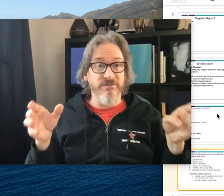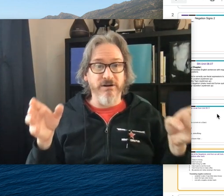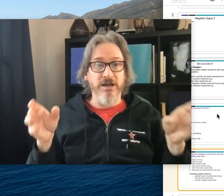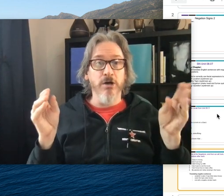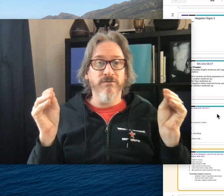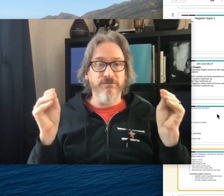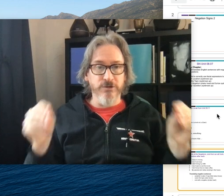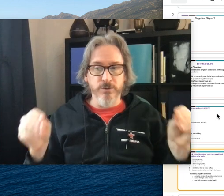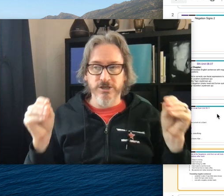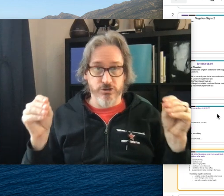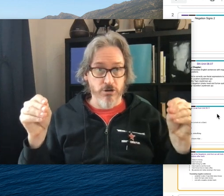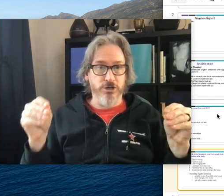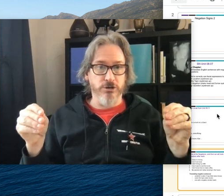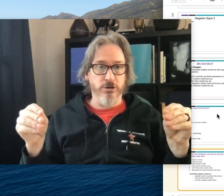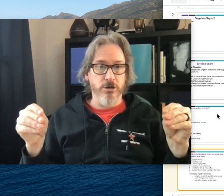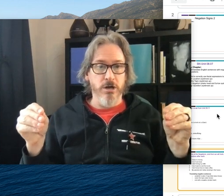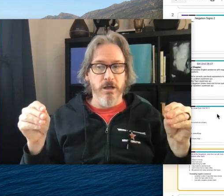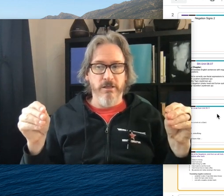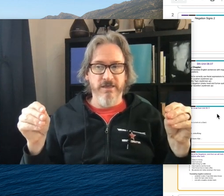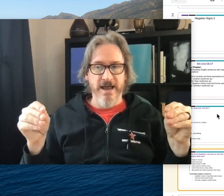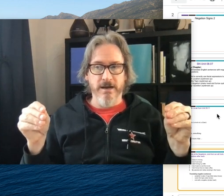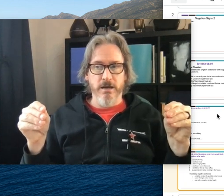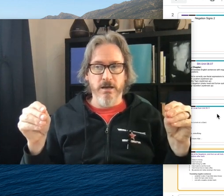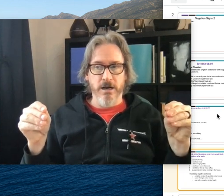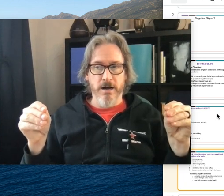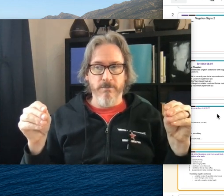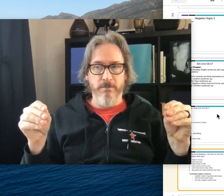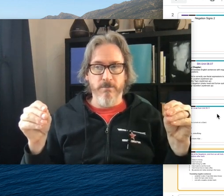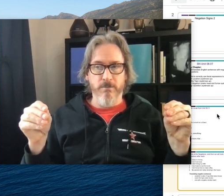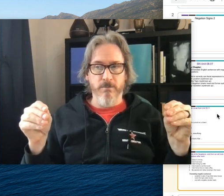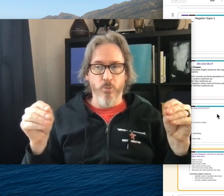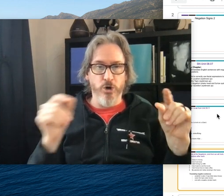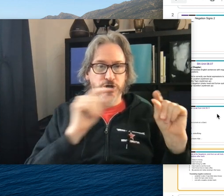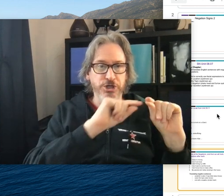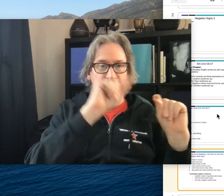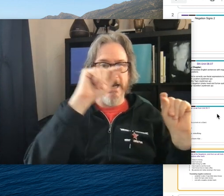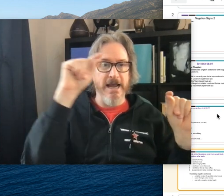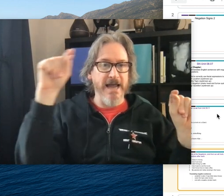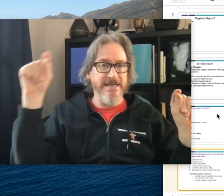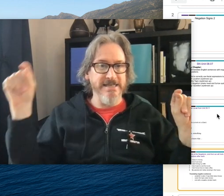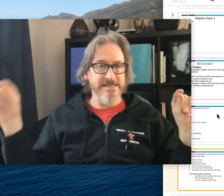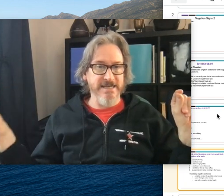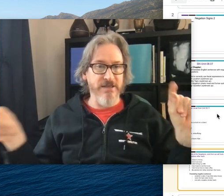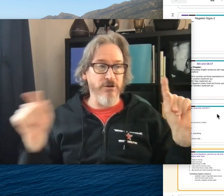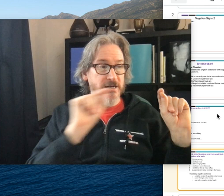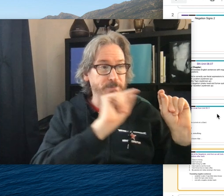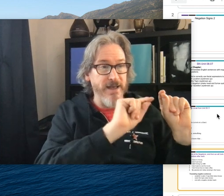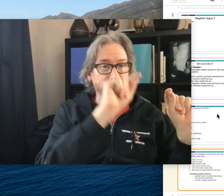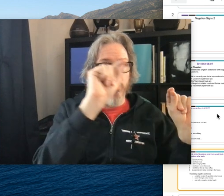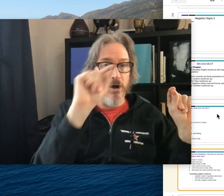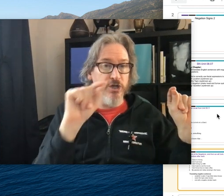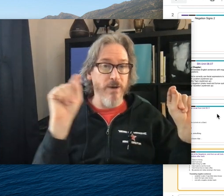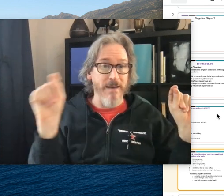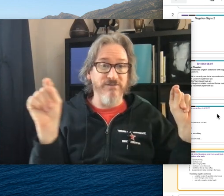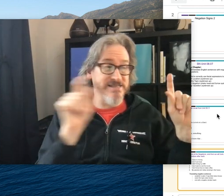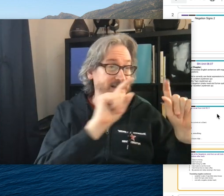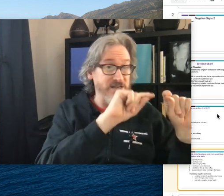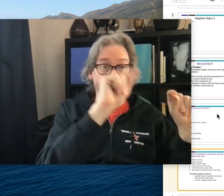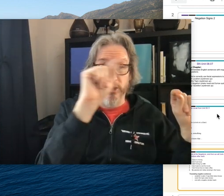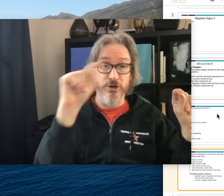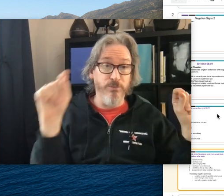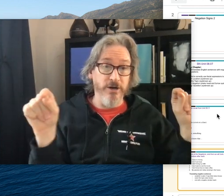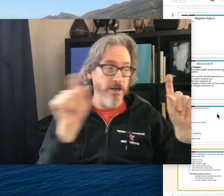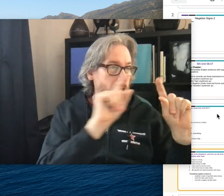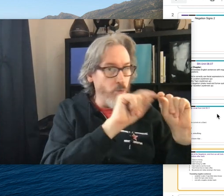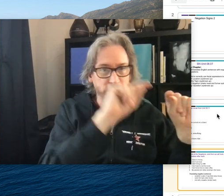ASL has a very fluid structure that we're chaining ideas together, and depending on what you emphasize